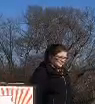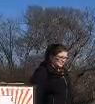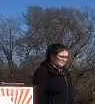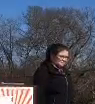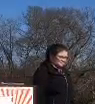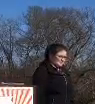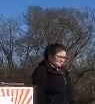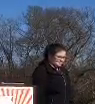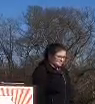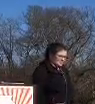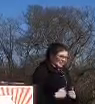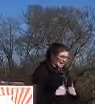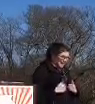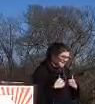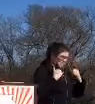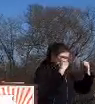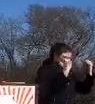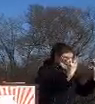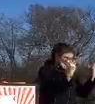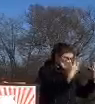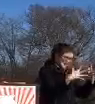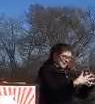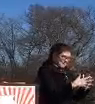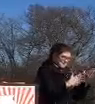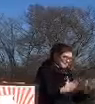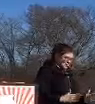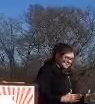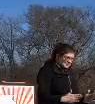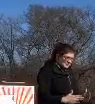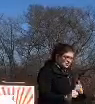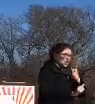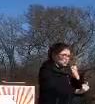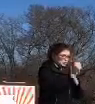The lives of countless Americans are at risk without the Affordable Care